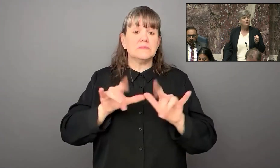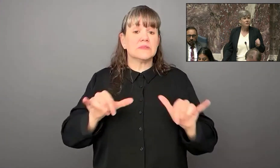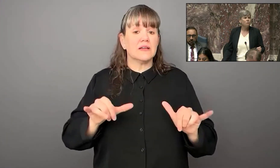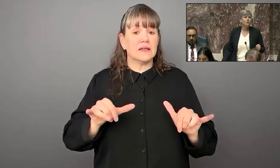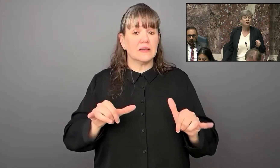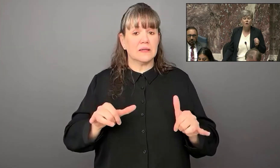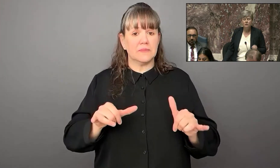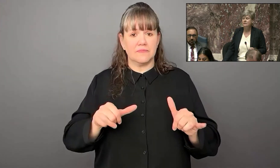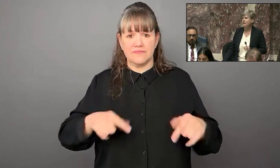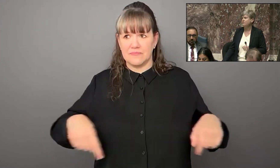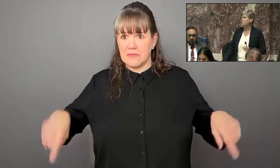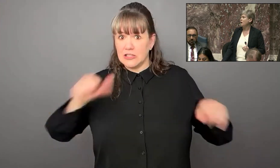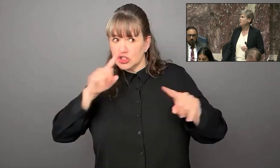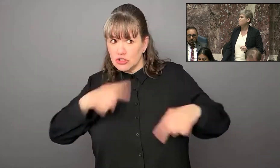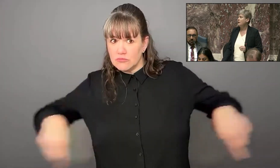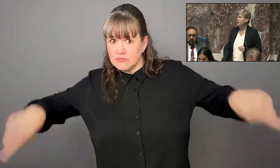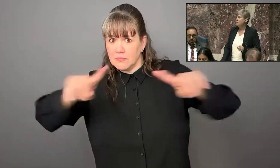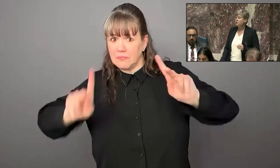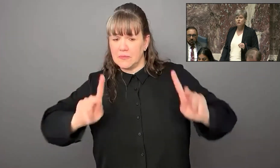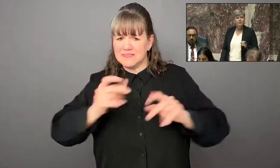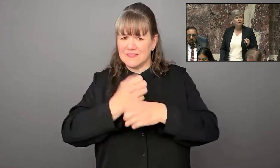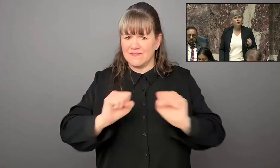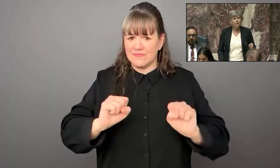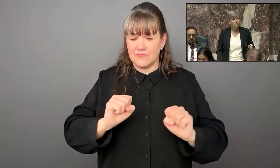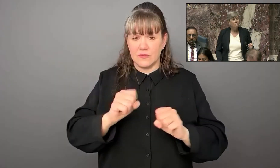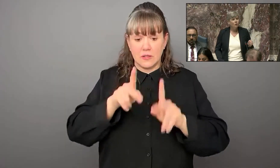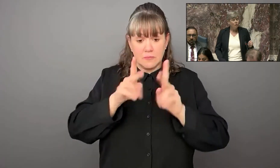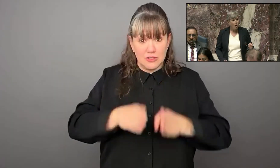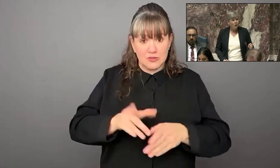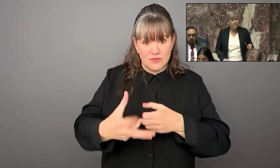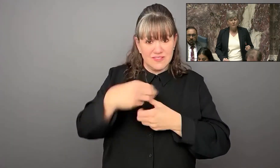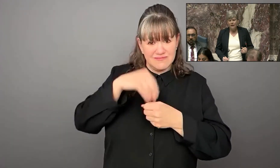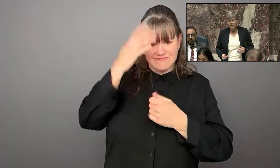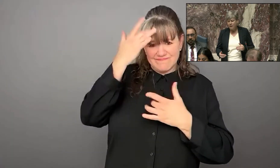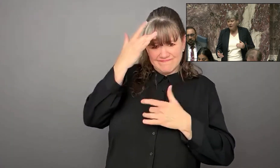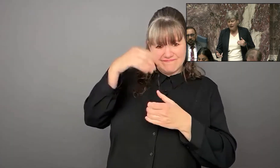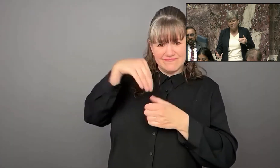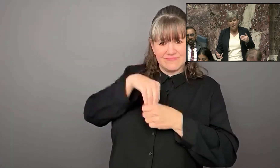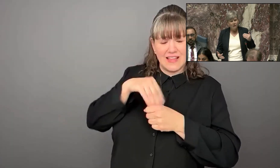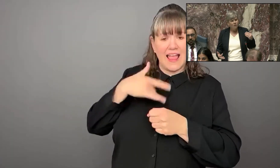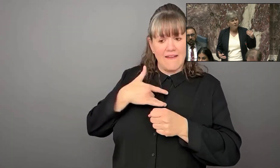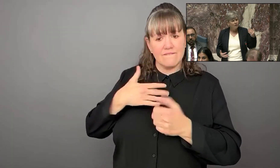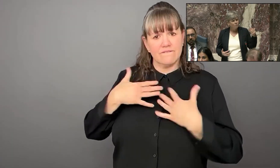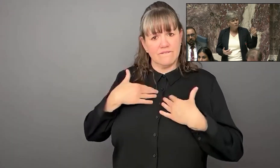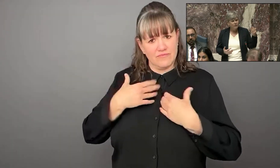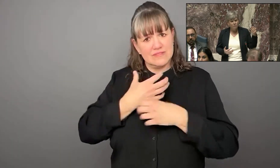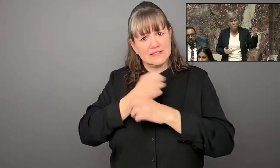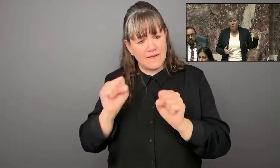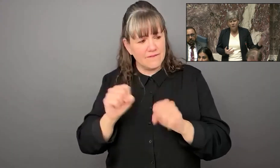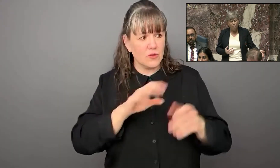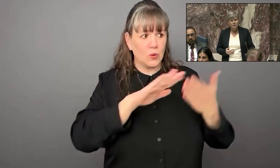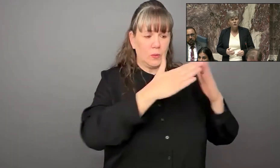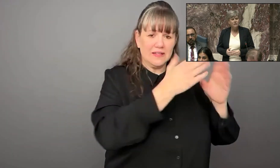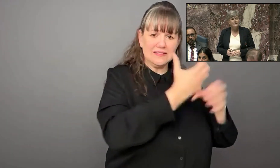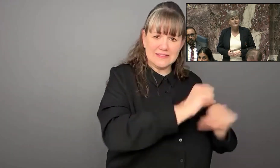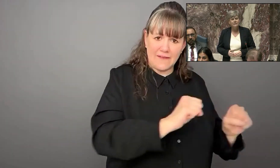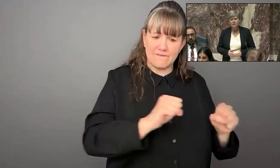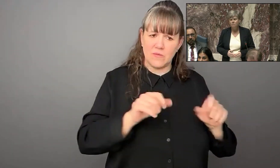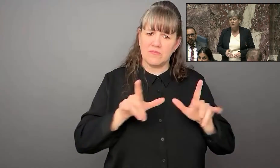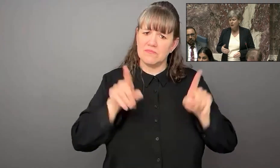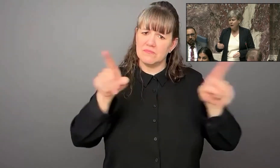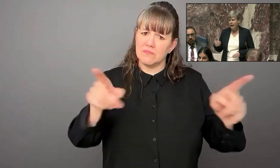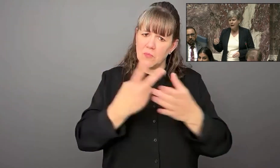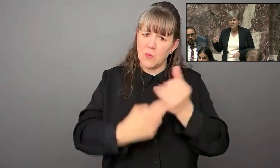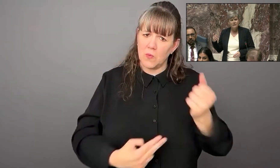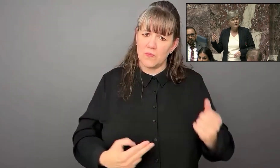these disorders are safe as well. Mr. Speaker, for too long, there has been a cycle of moving between the criminal justice